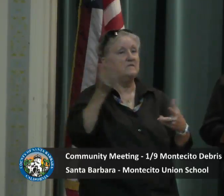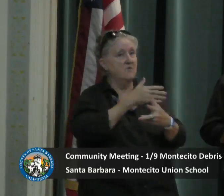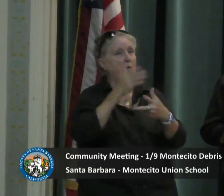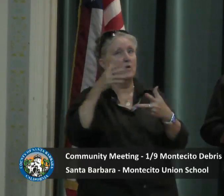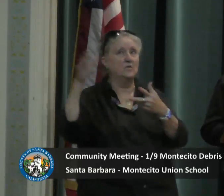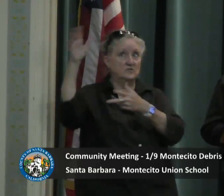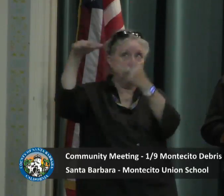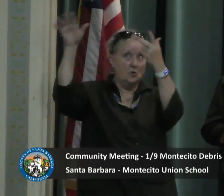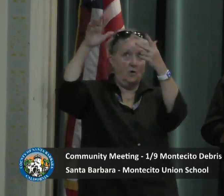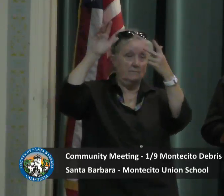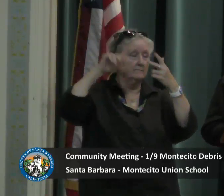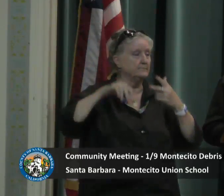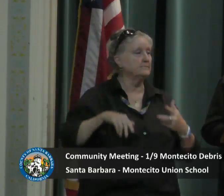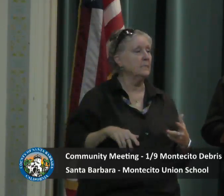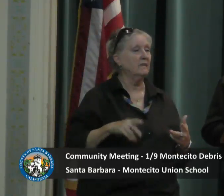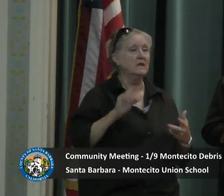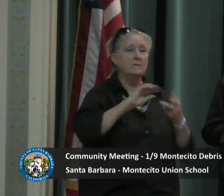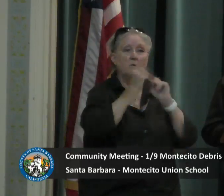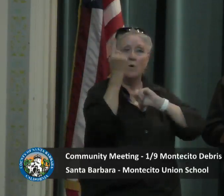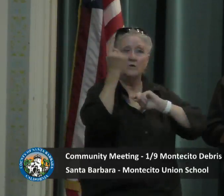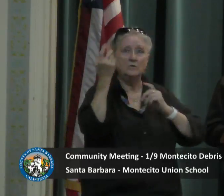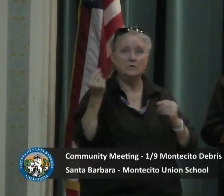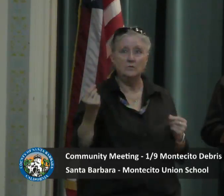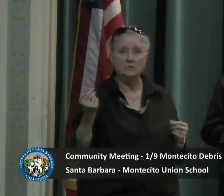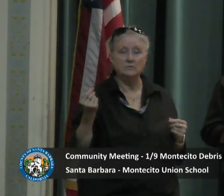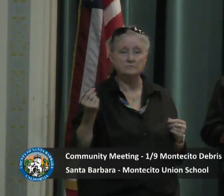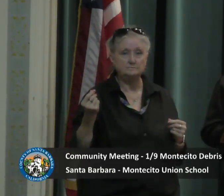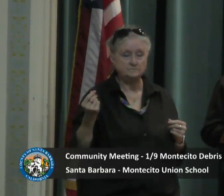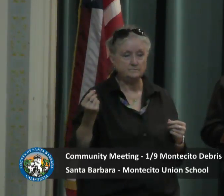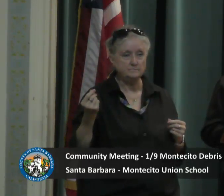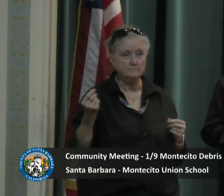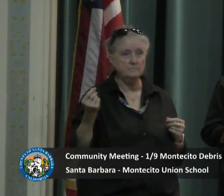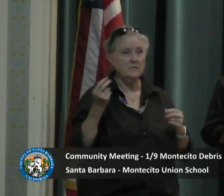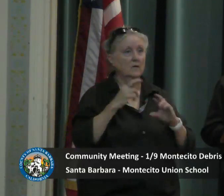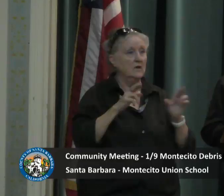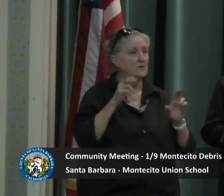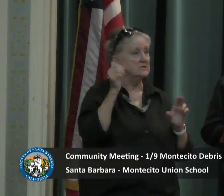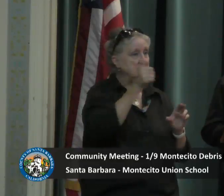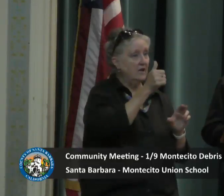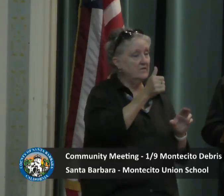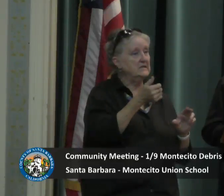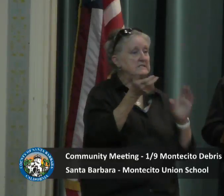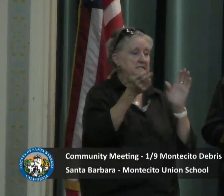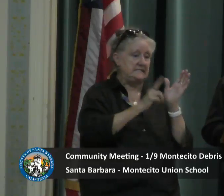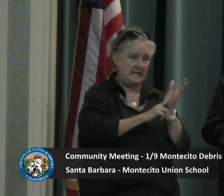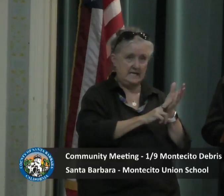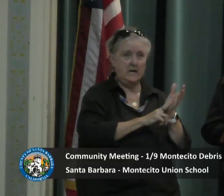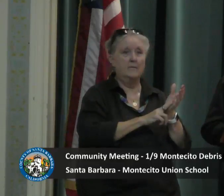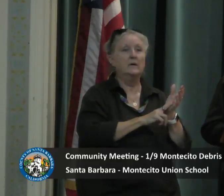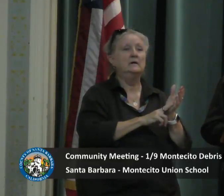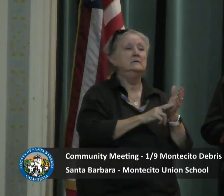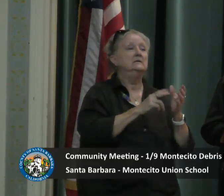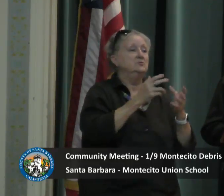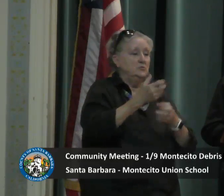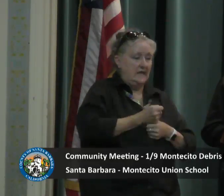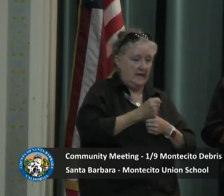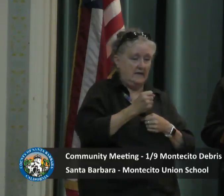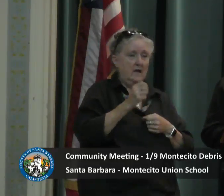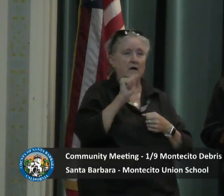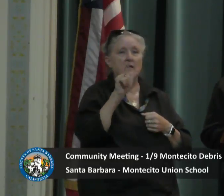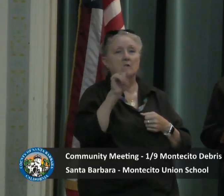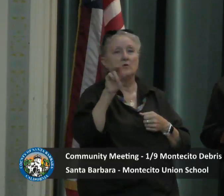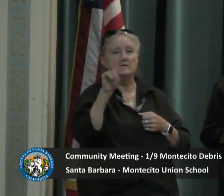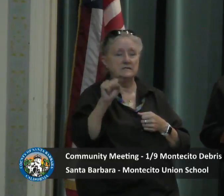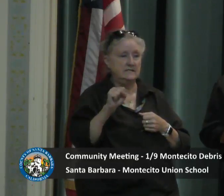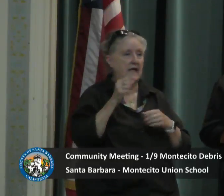one thing that you can do today to prepare yourself and your family is to sign up to receive life-saving alerts at